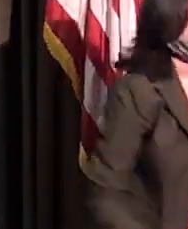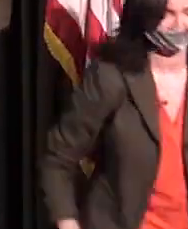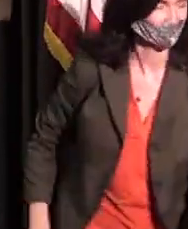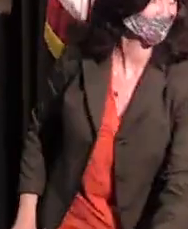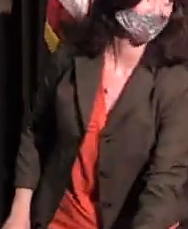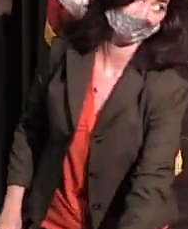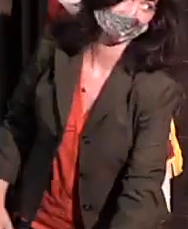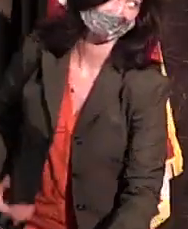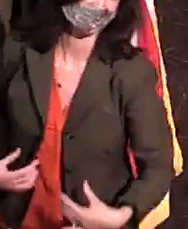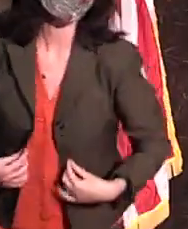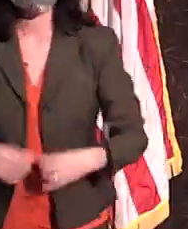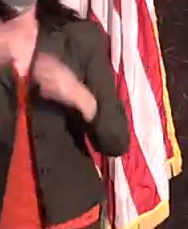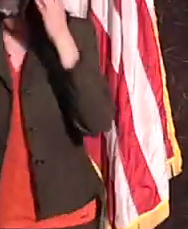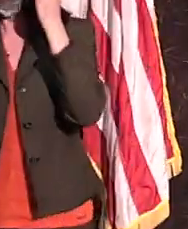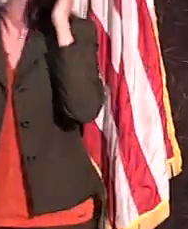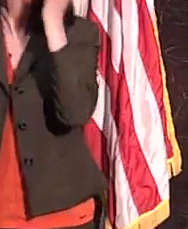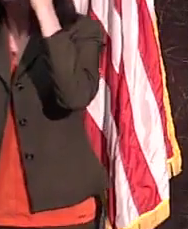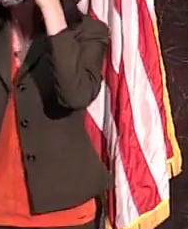Or from here anyway.